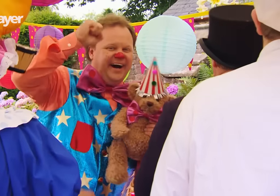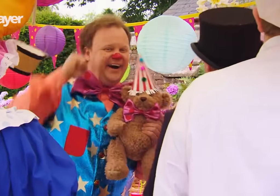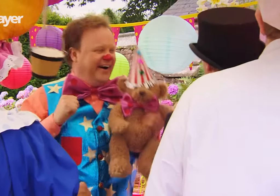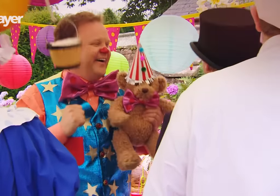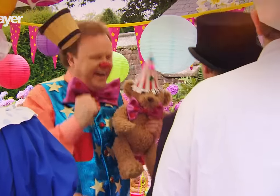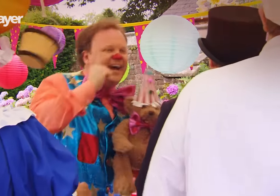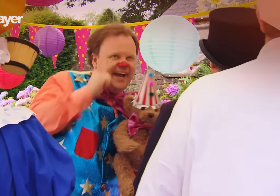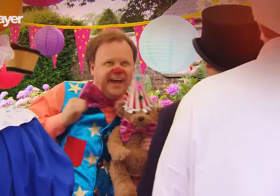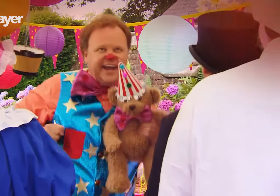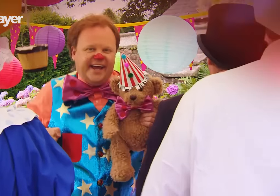Woohoo!